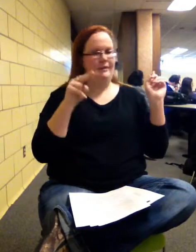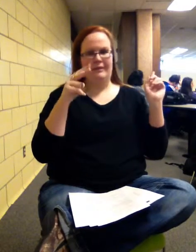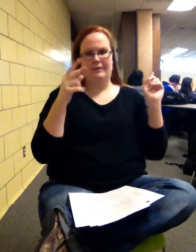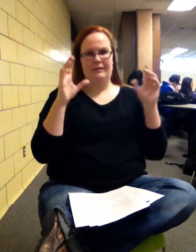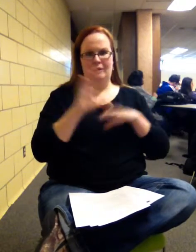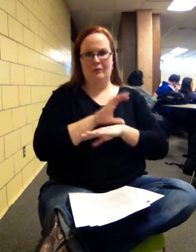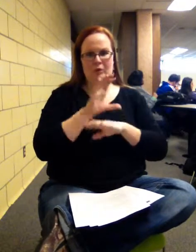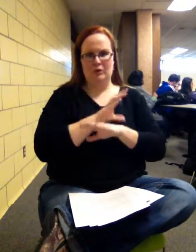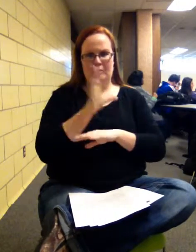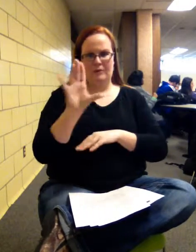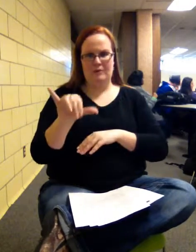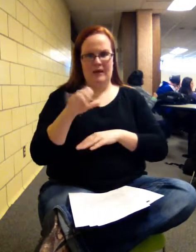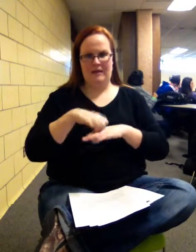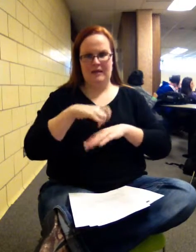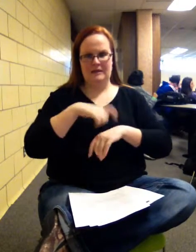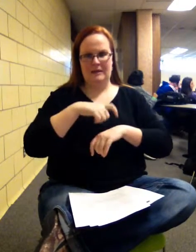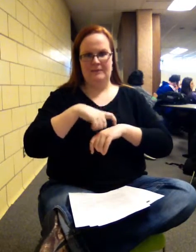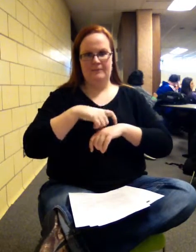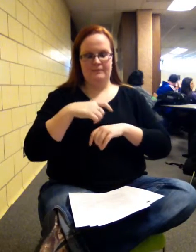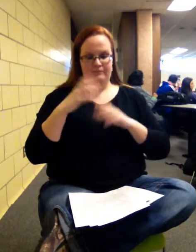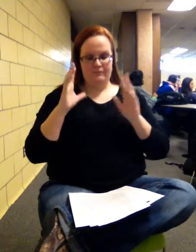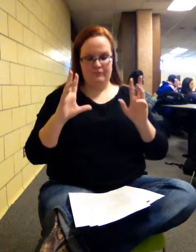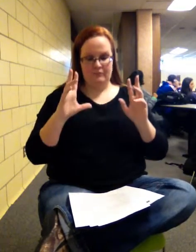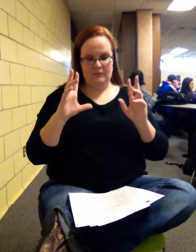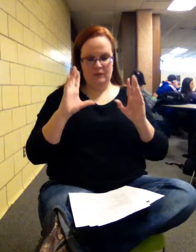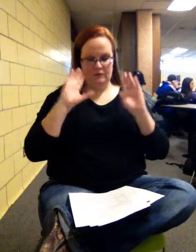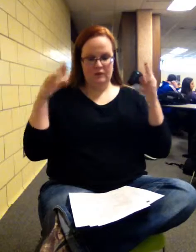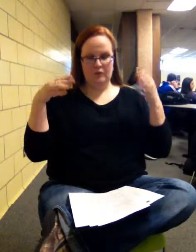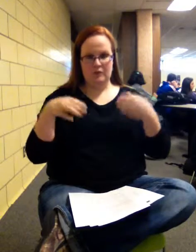Okay, let's kind of focus on the written assignment. Let me get the recorder going.